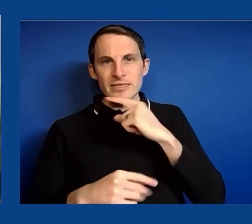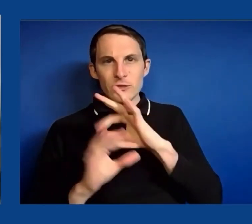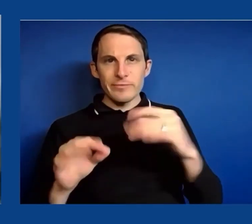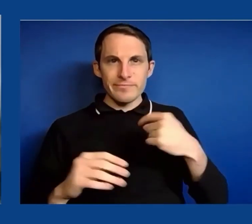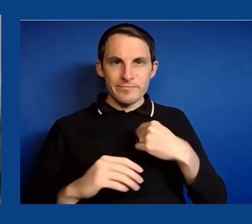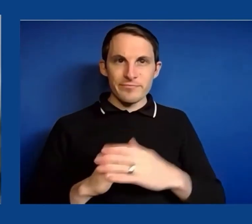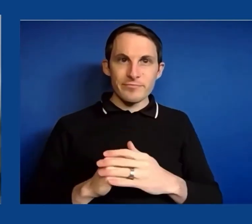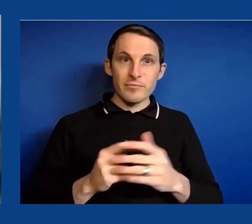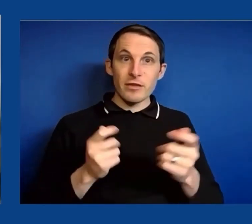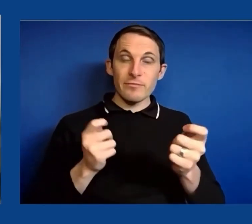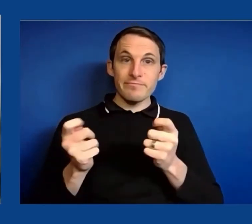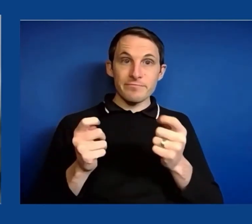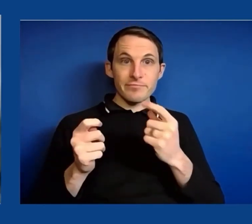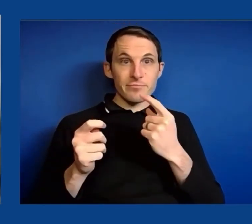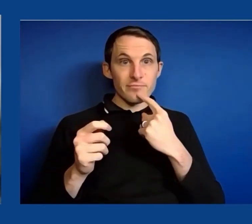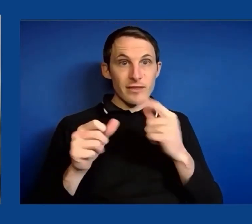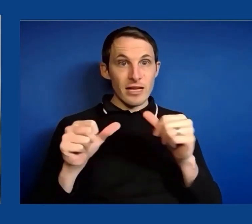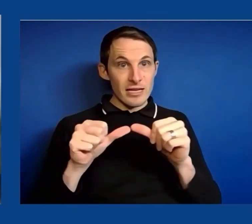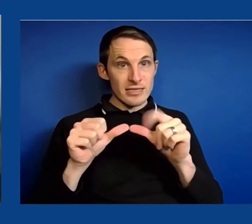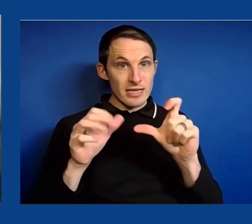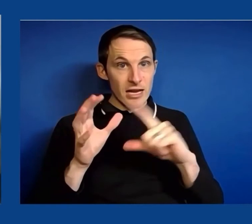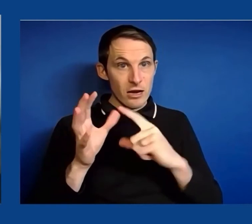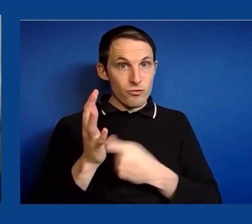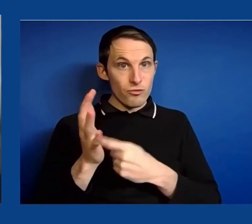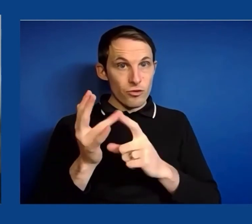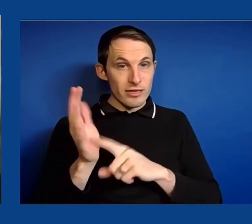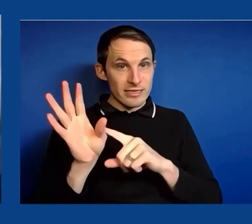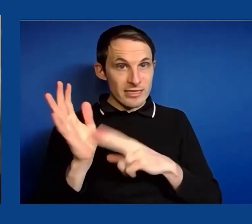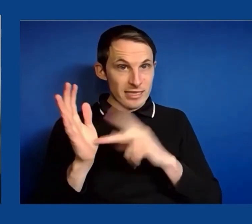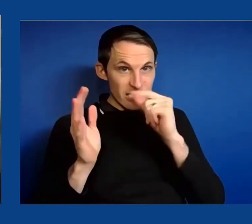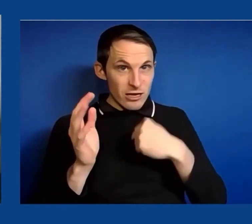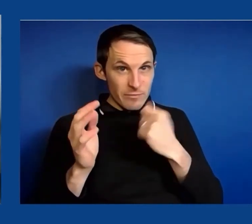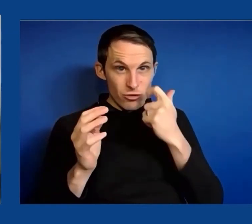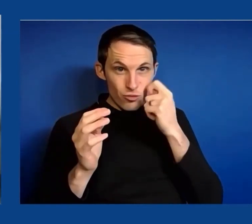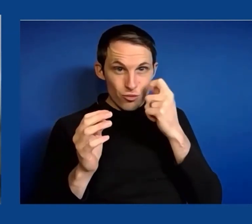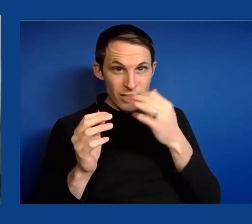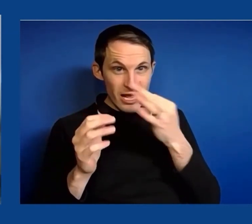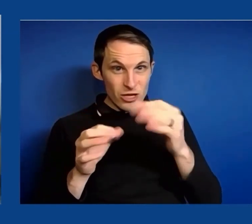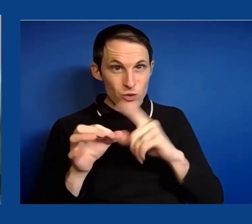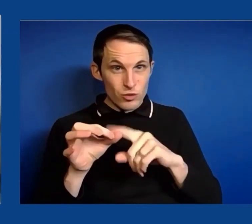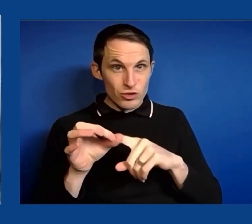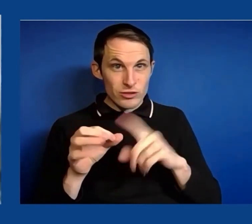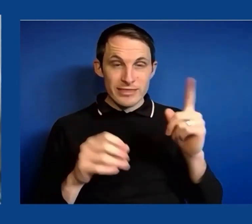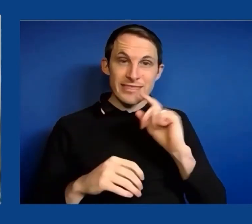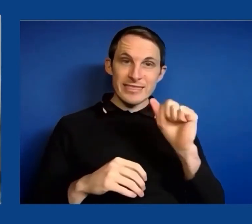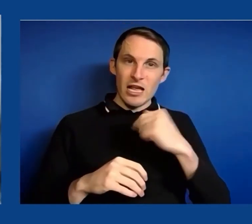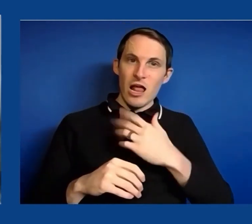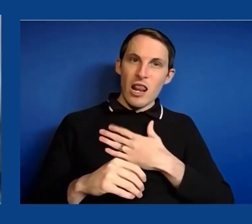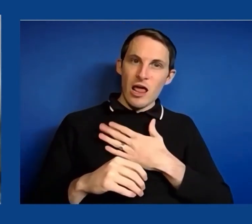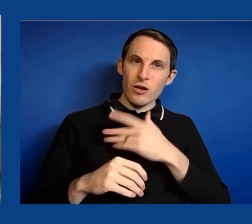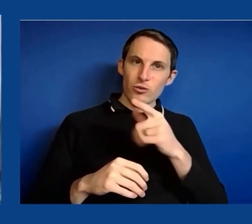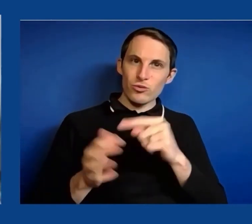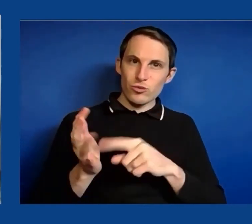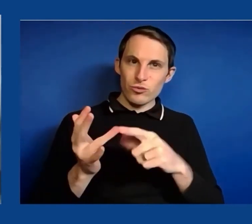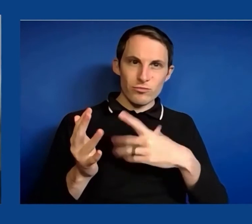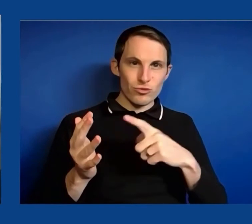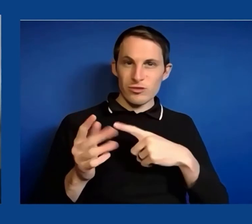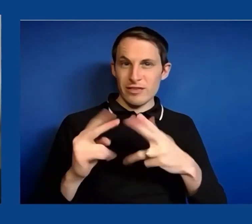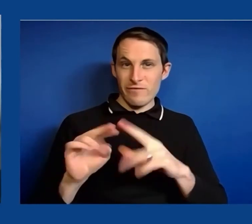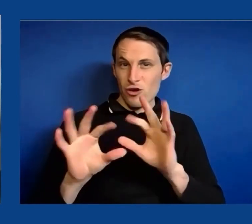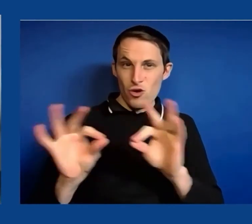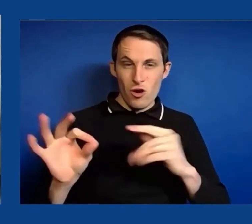can I be very rude and ask a question at this point in time? Yes, so I'd like you to, because I'll end up